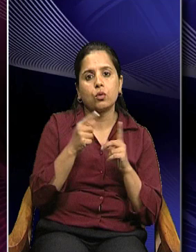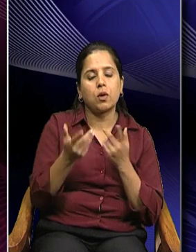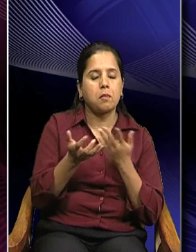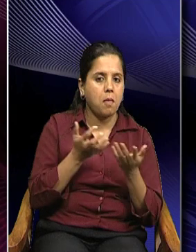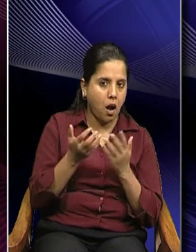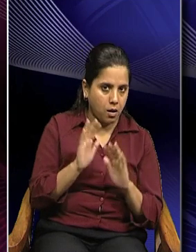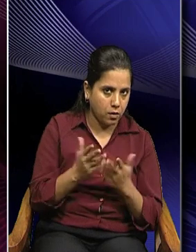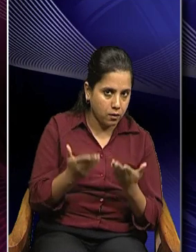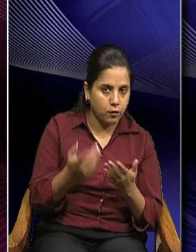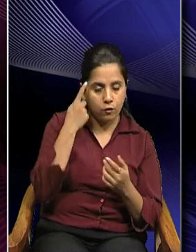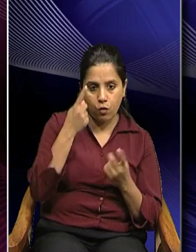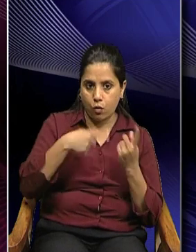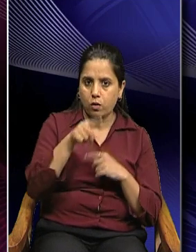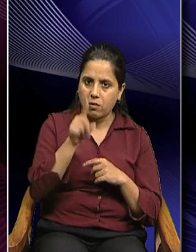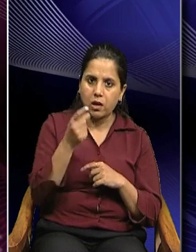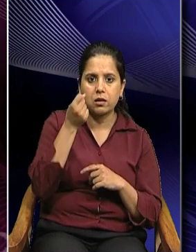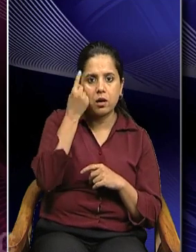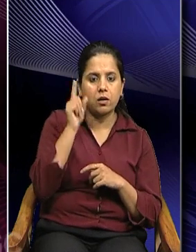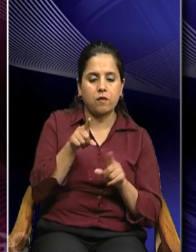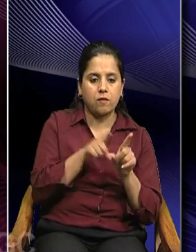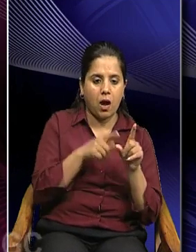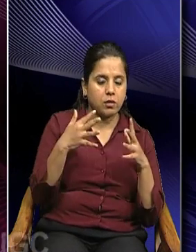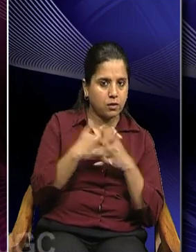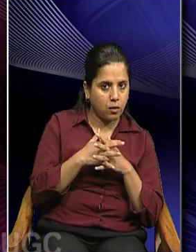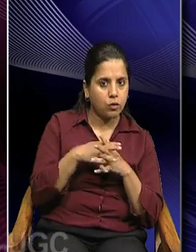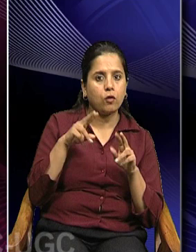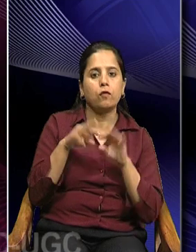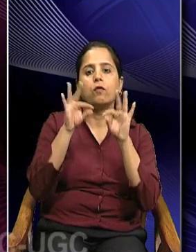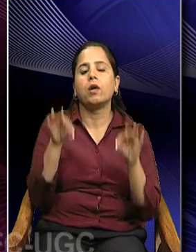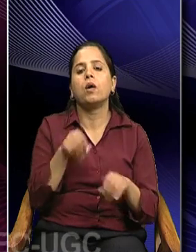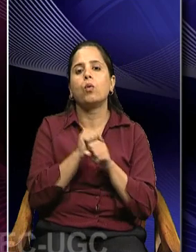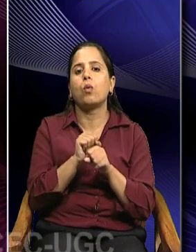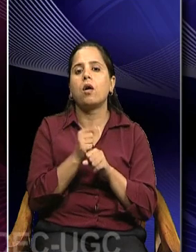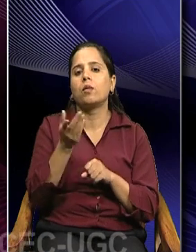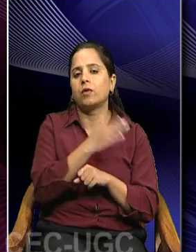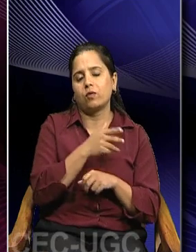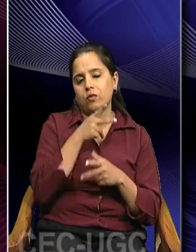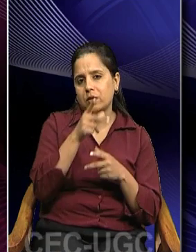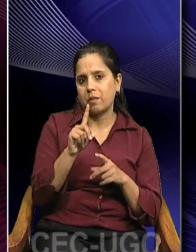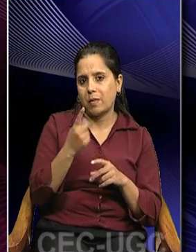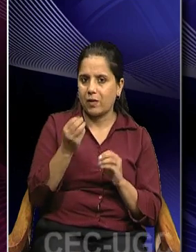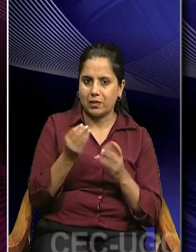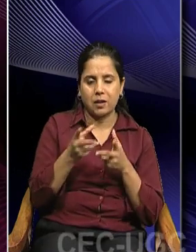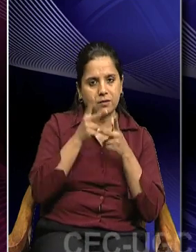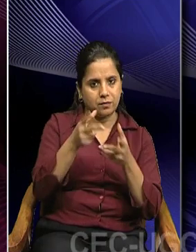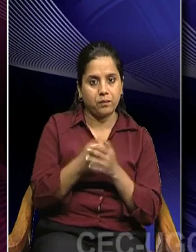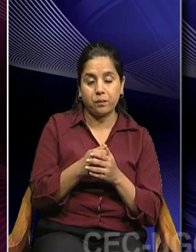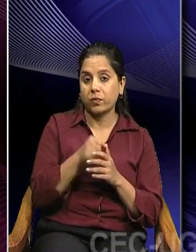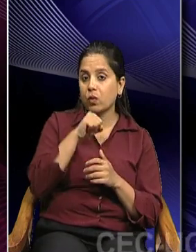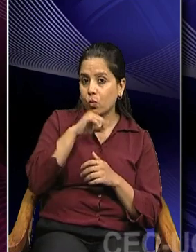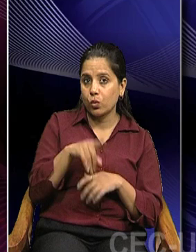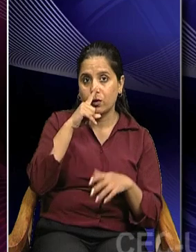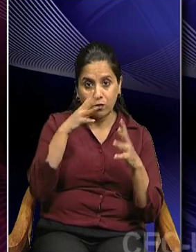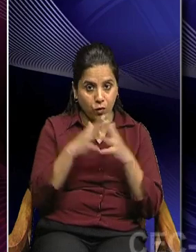market, and for that we should understand the YWN framework. That is what I told you at the very outset. So youth,